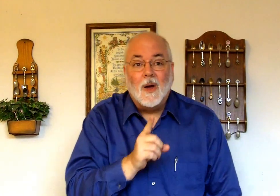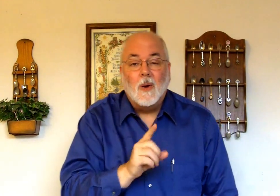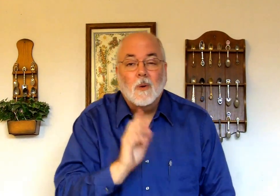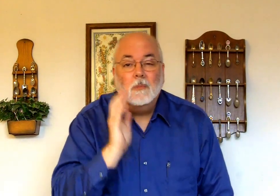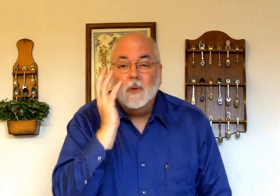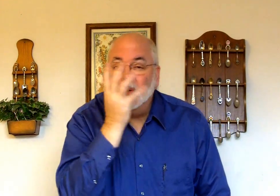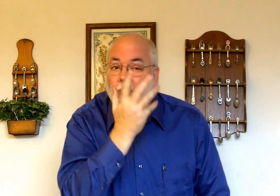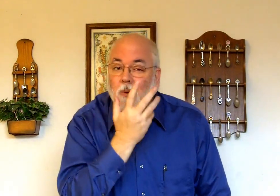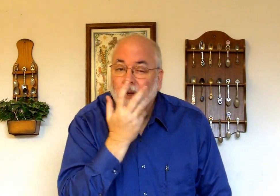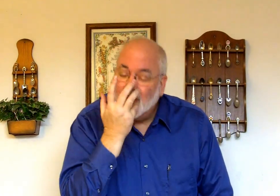how